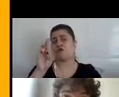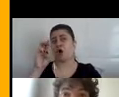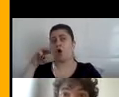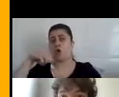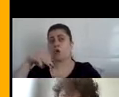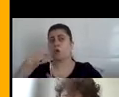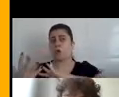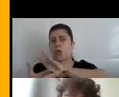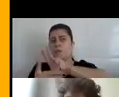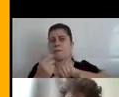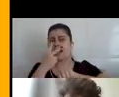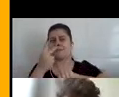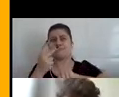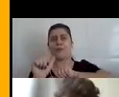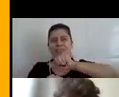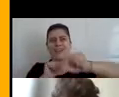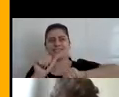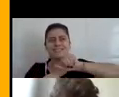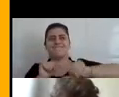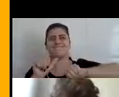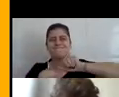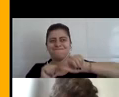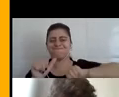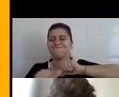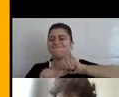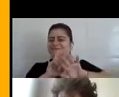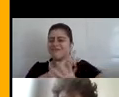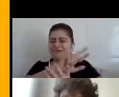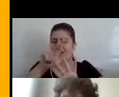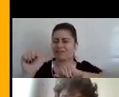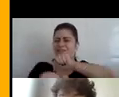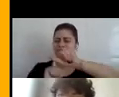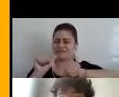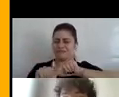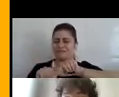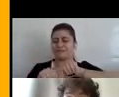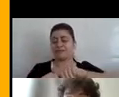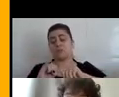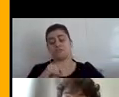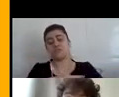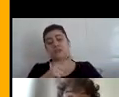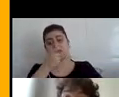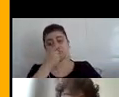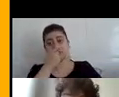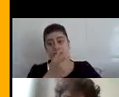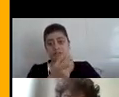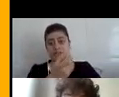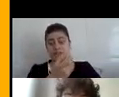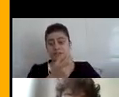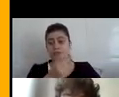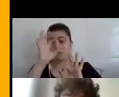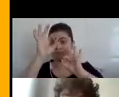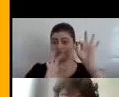cities, stakeholders, and international organization can advance together